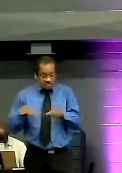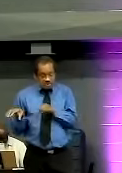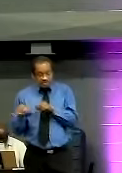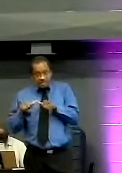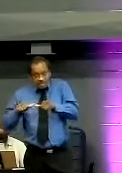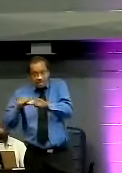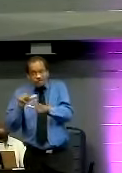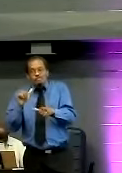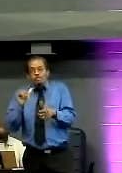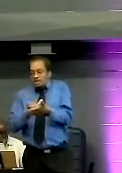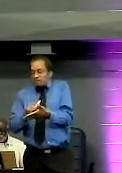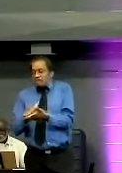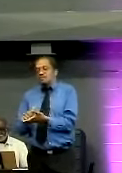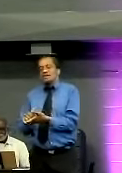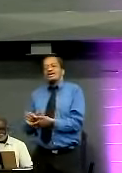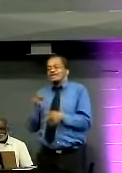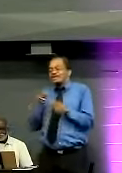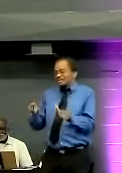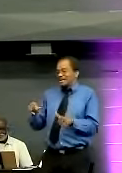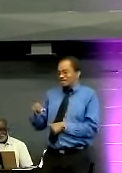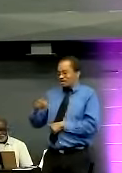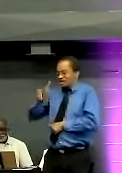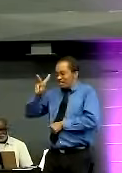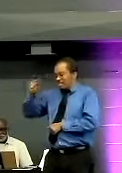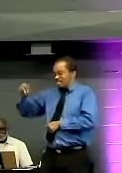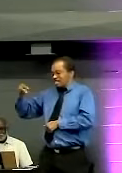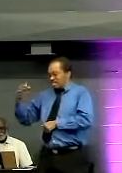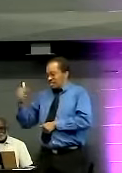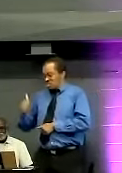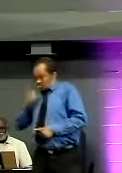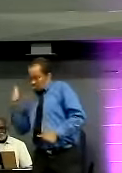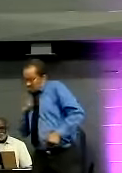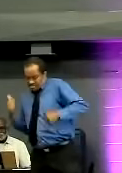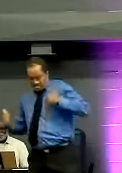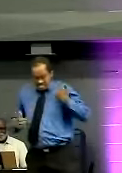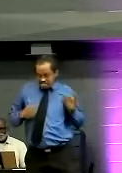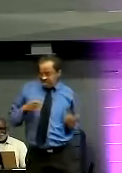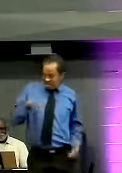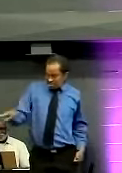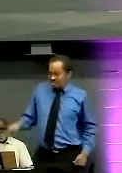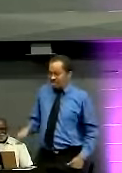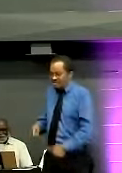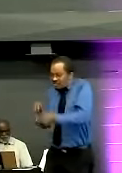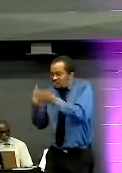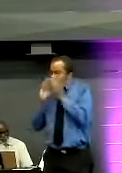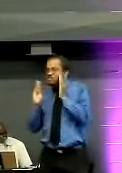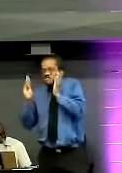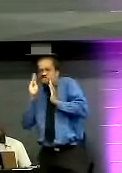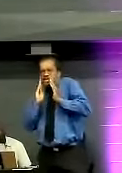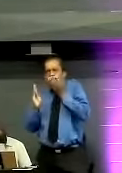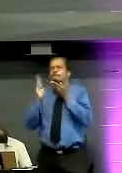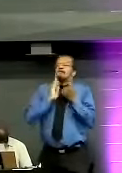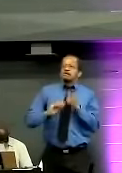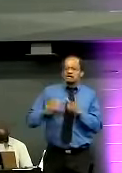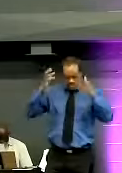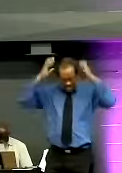Right, Nicole? You still got a little thug in you, but the more you forgive, the more you keep from having to put the Vaseline on your face. You keep from having to pull the